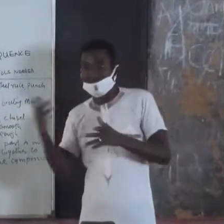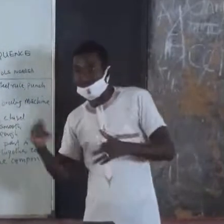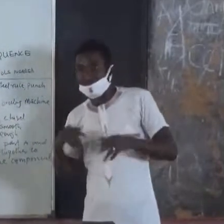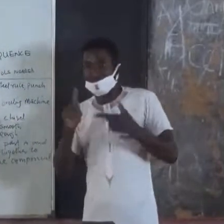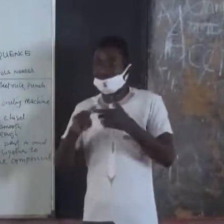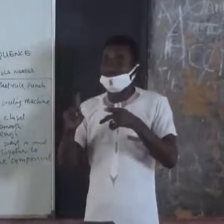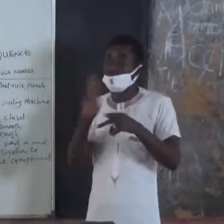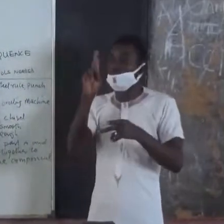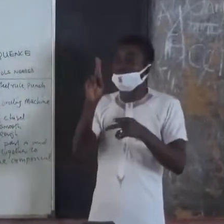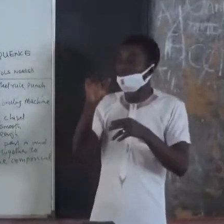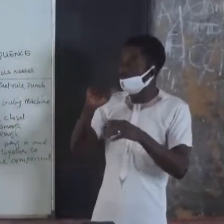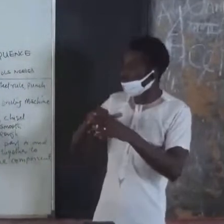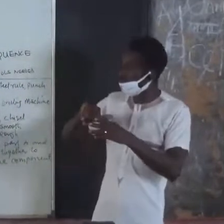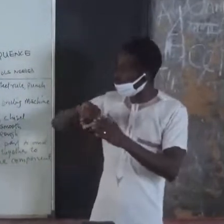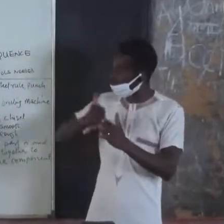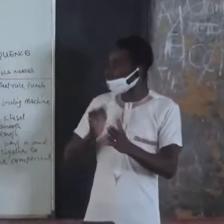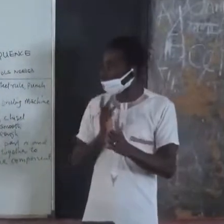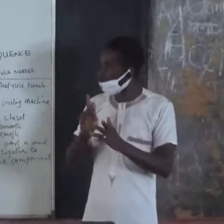part of the fitting exercise.